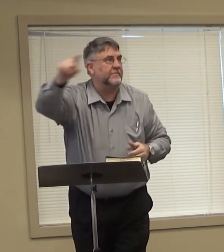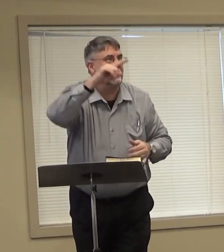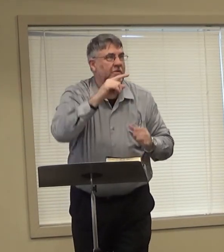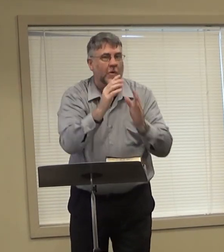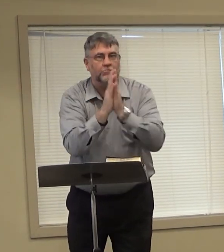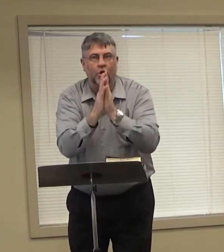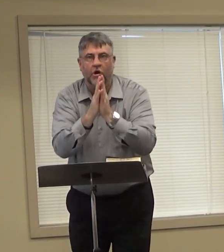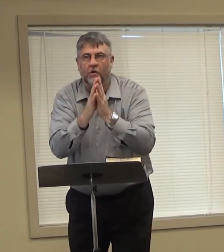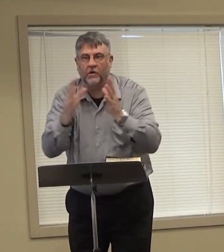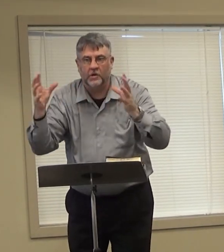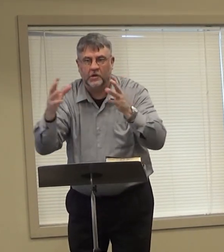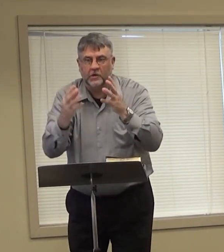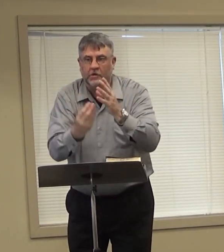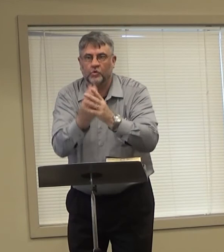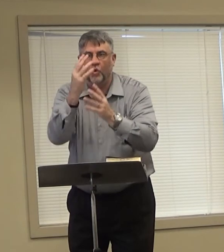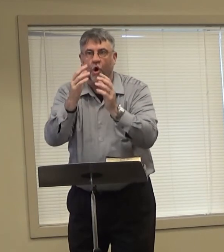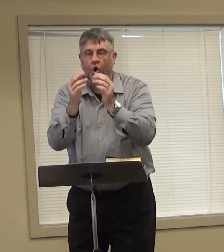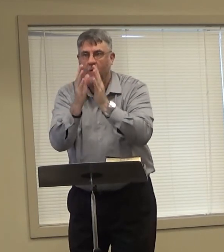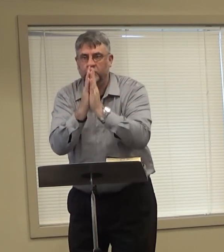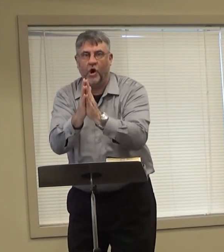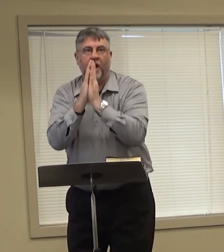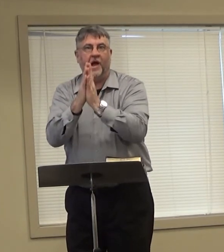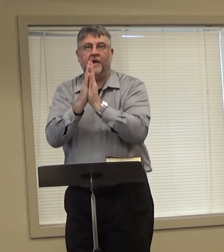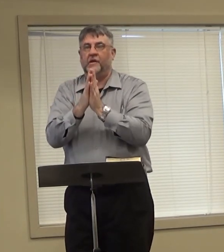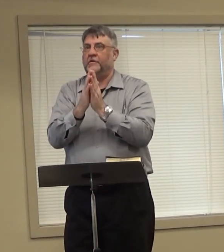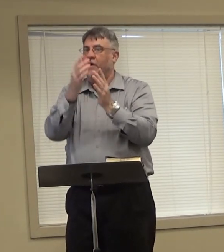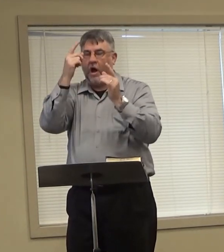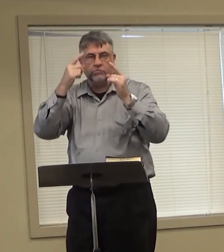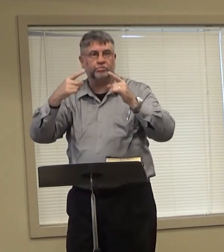And we're called to pray for the saints, to pray for each other.